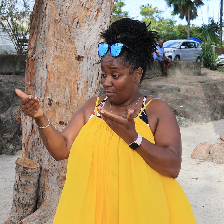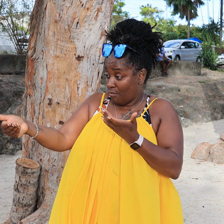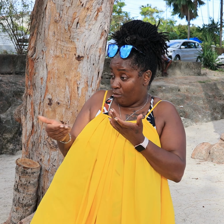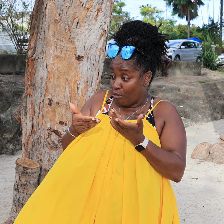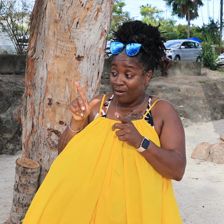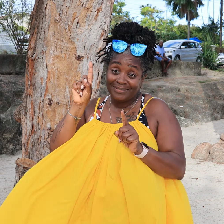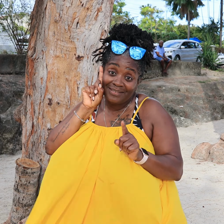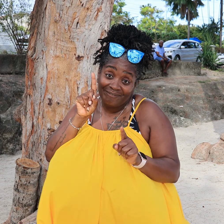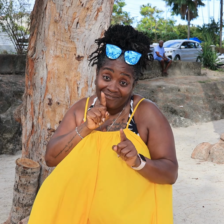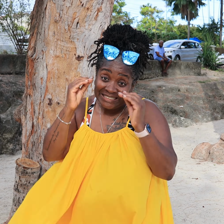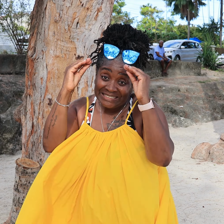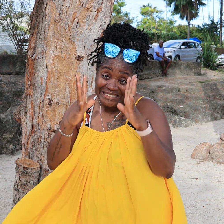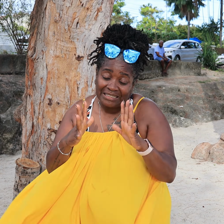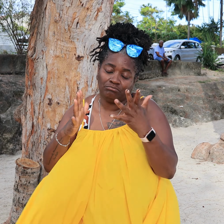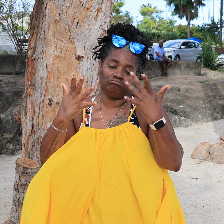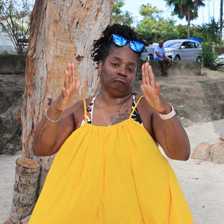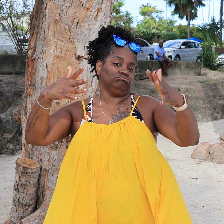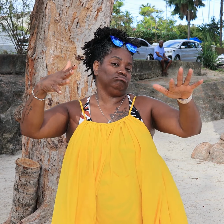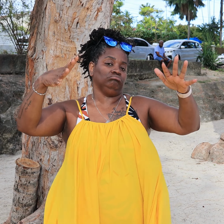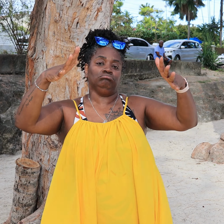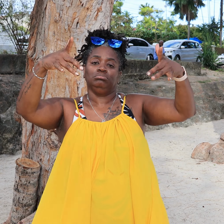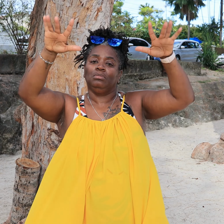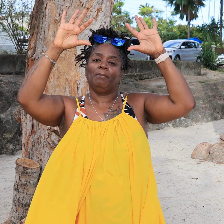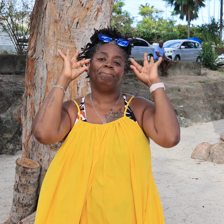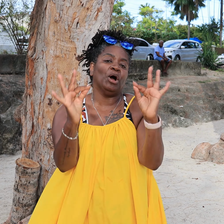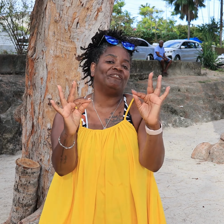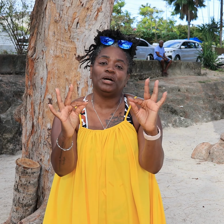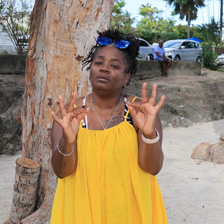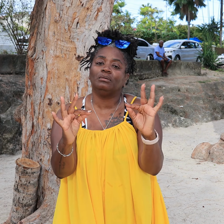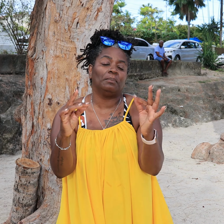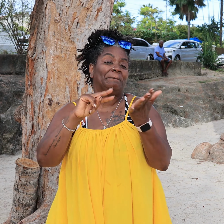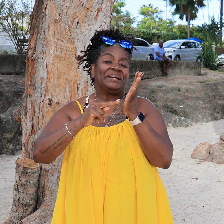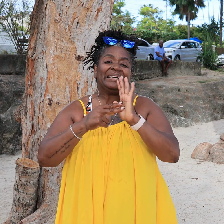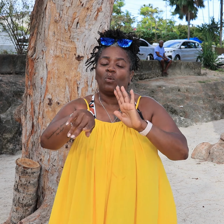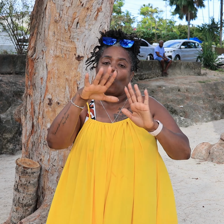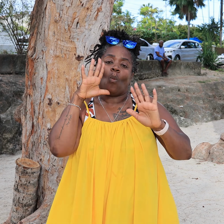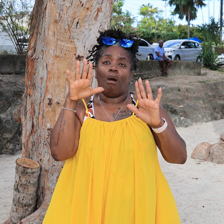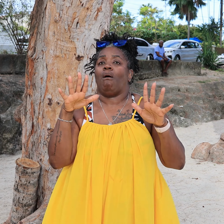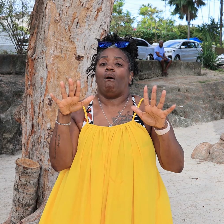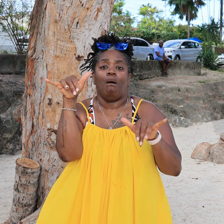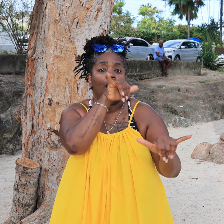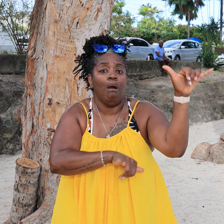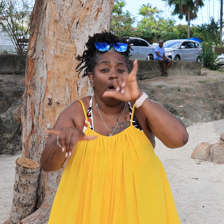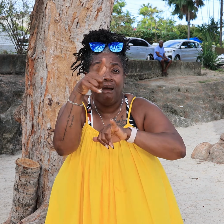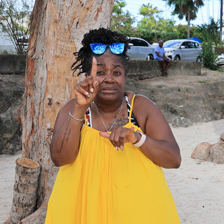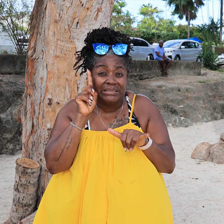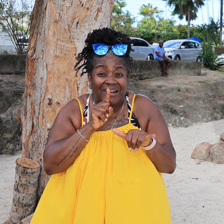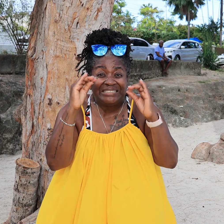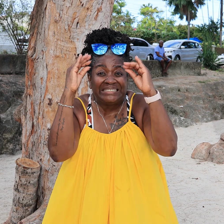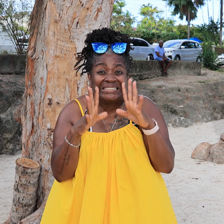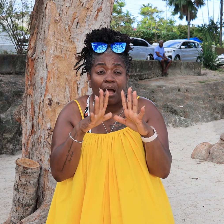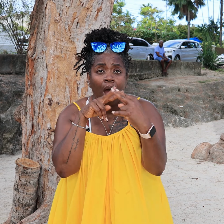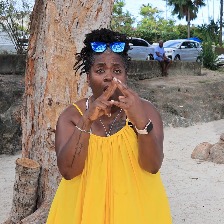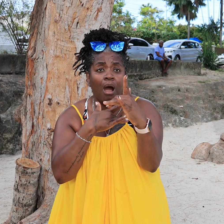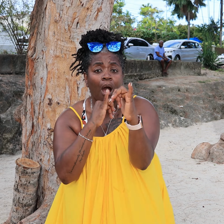can hire deaf teachers. That would be wonderful, perfect. It means that the students will be in awe. Deaf teachers, I